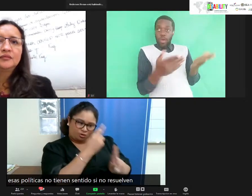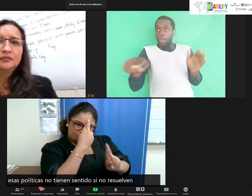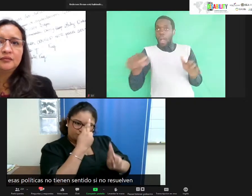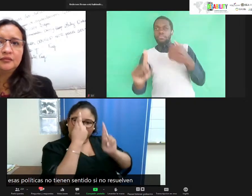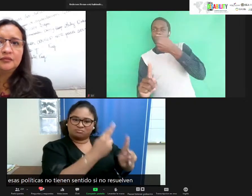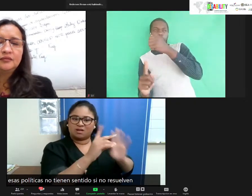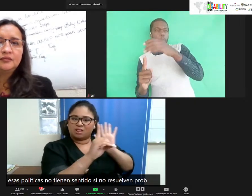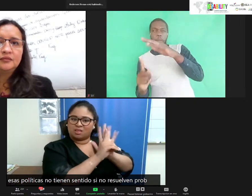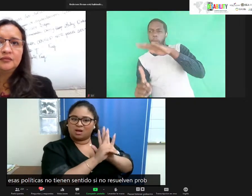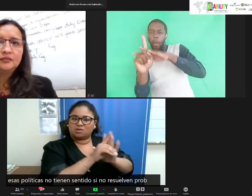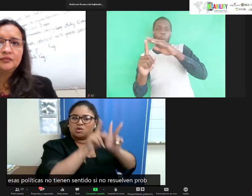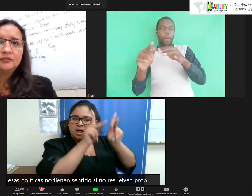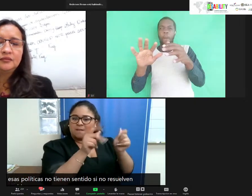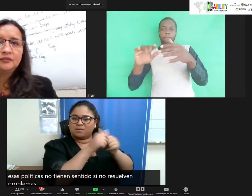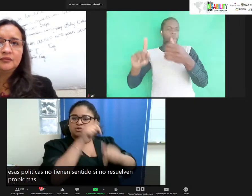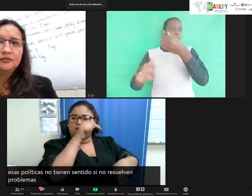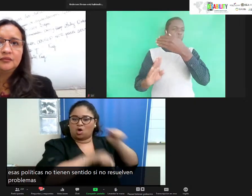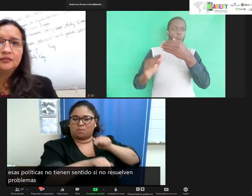is